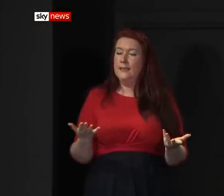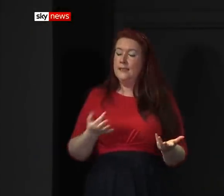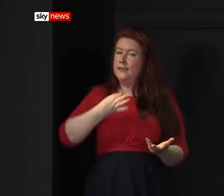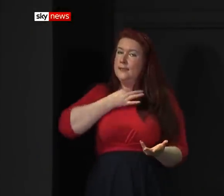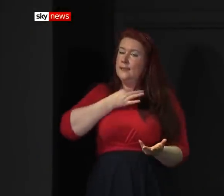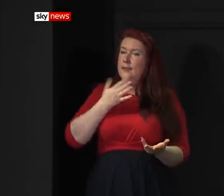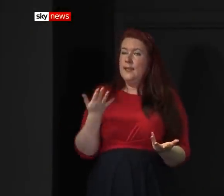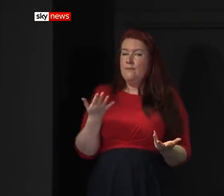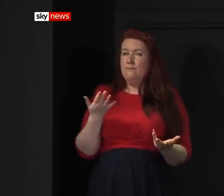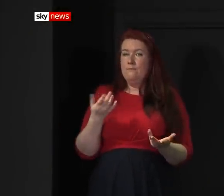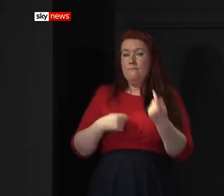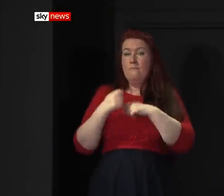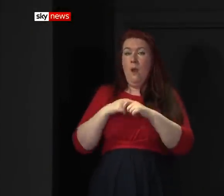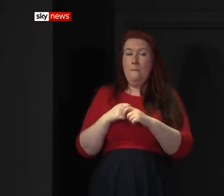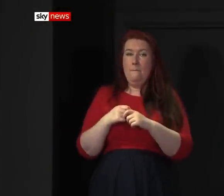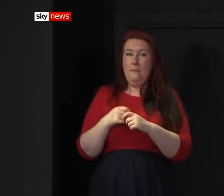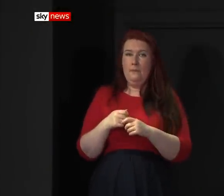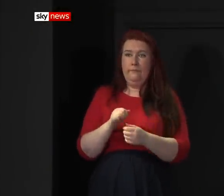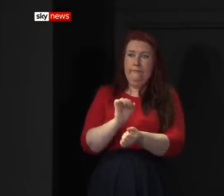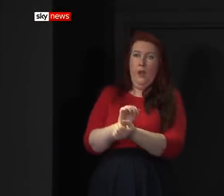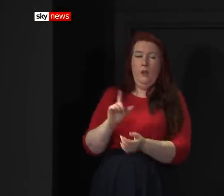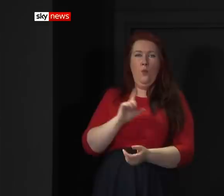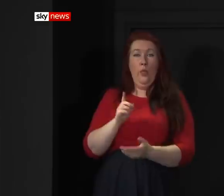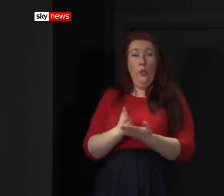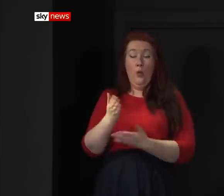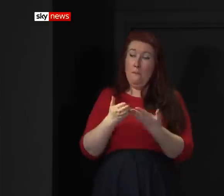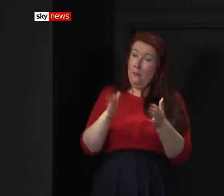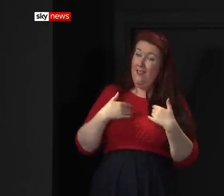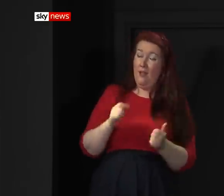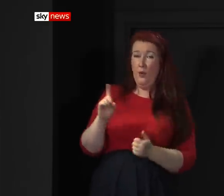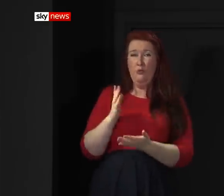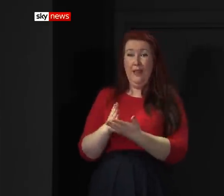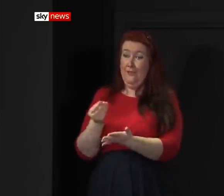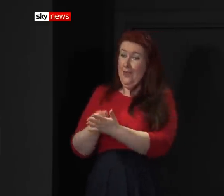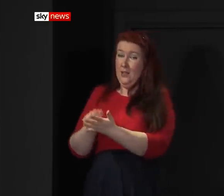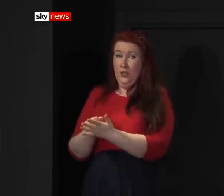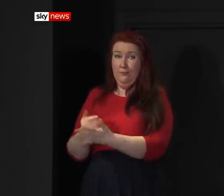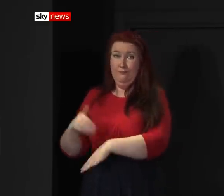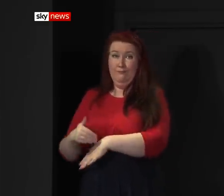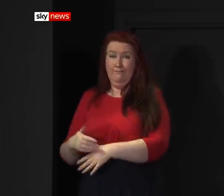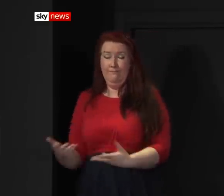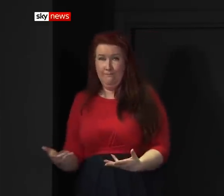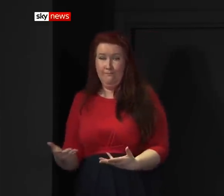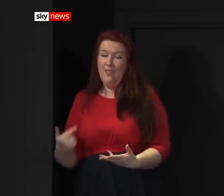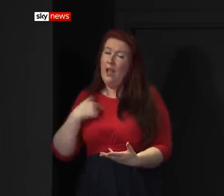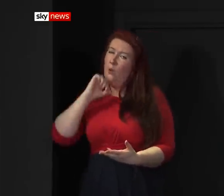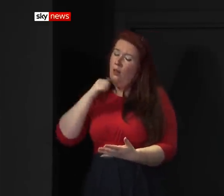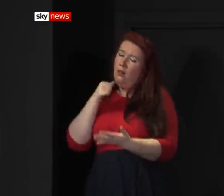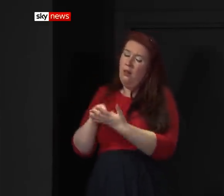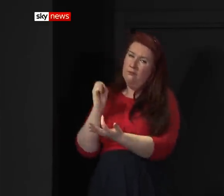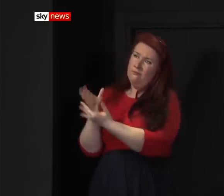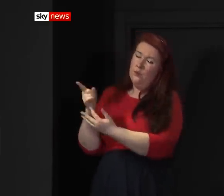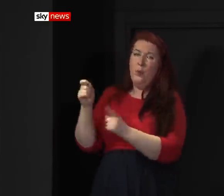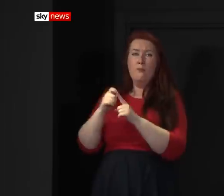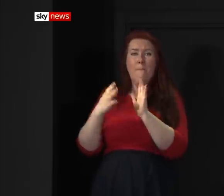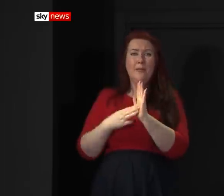back is not the public health analysis, but financial limitations. So I'll be writing to the Prime Minister today, and I hope